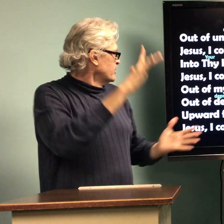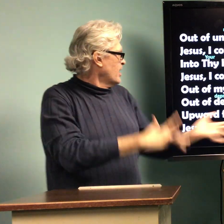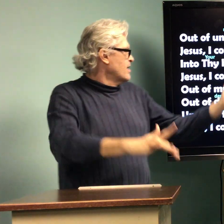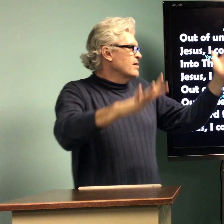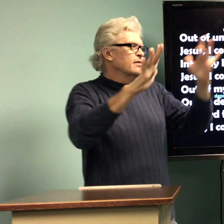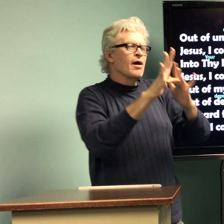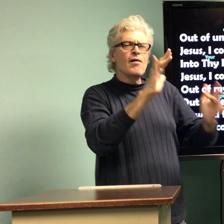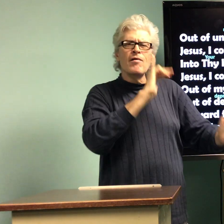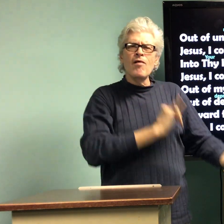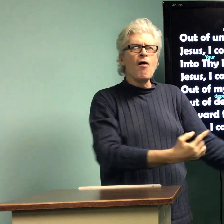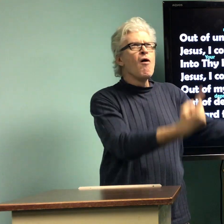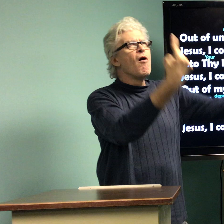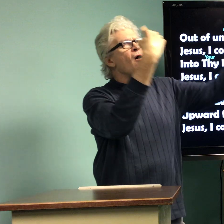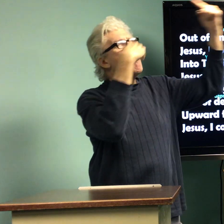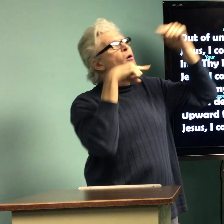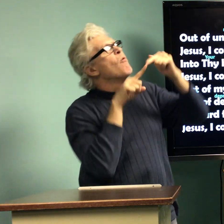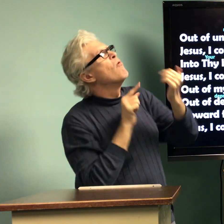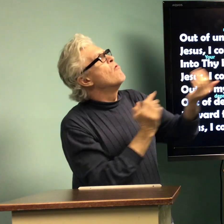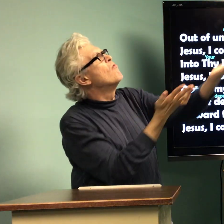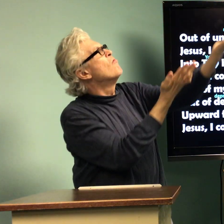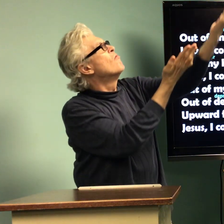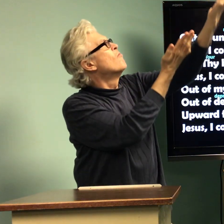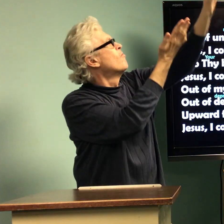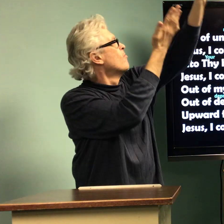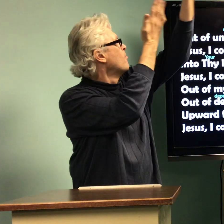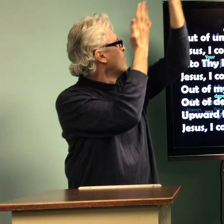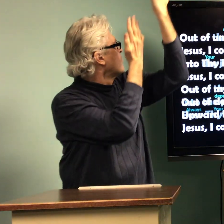Jesus, I come to thee.